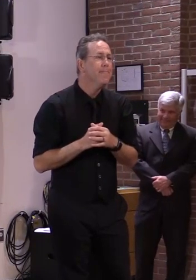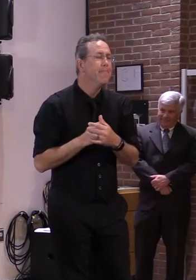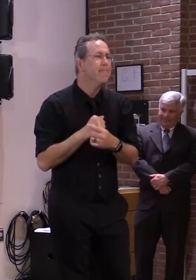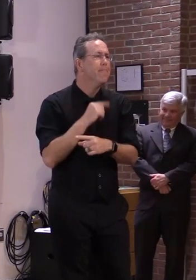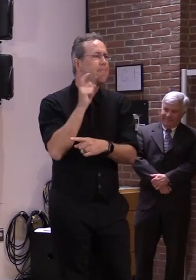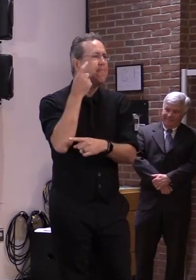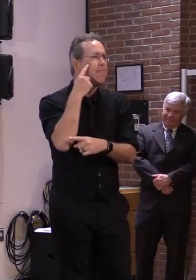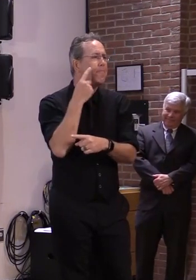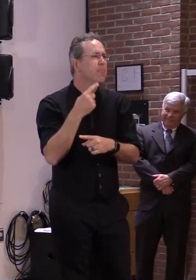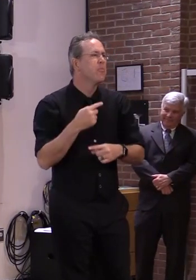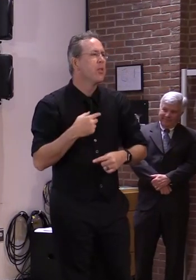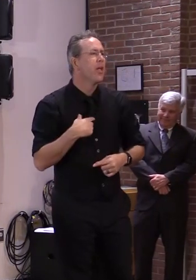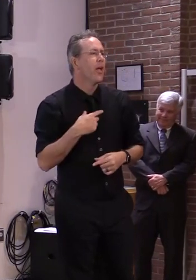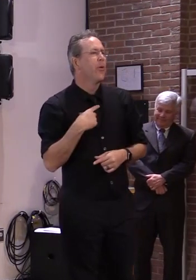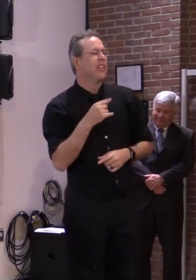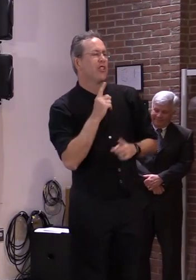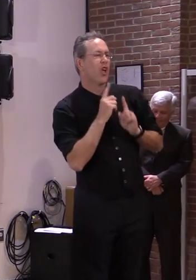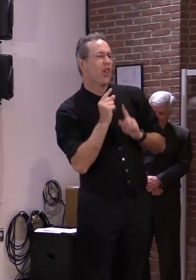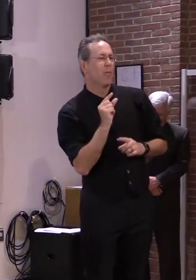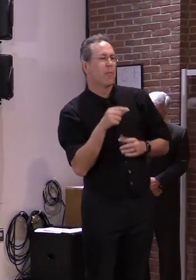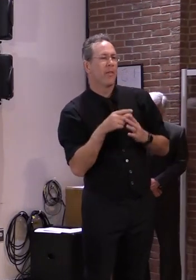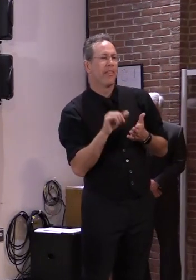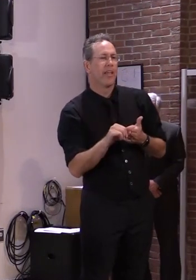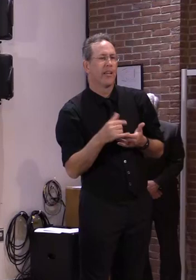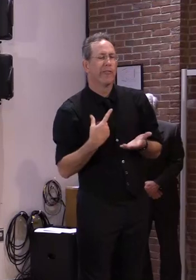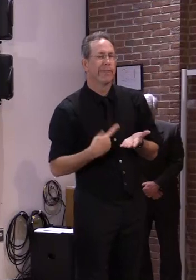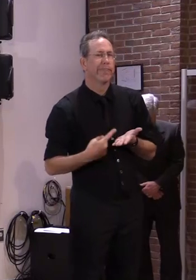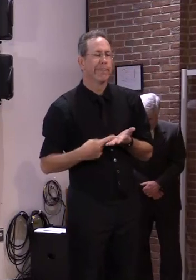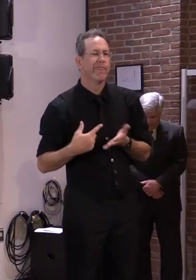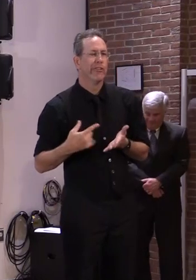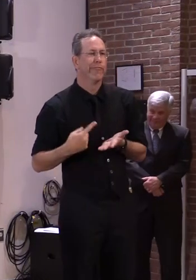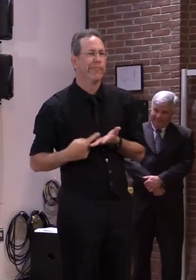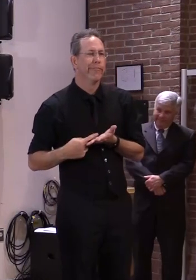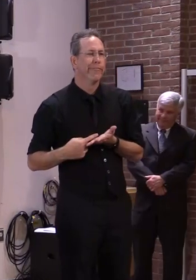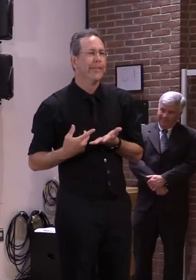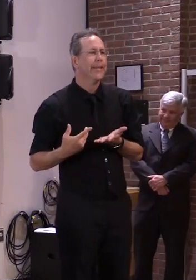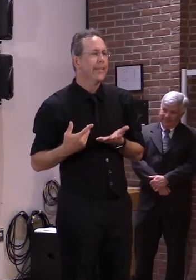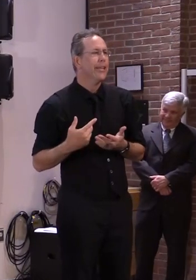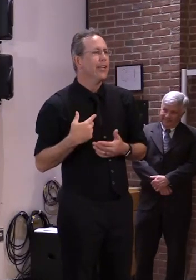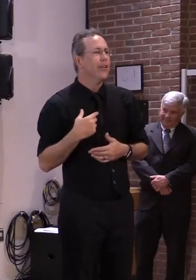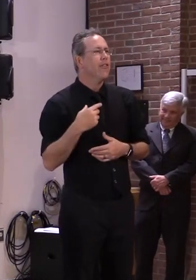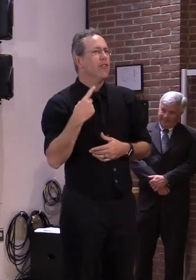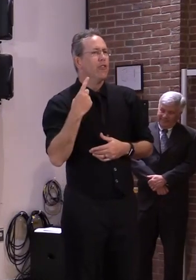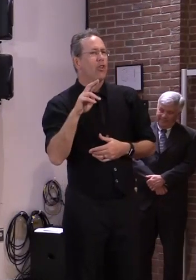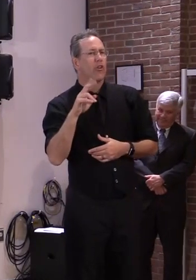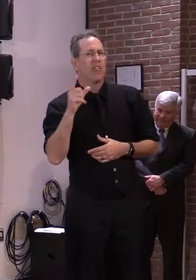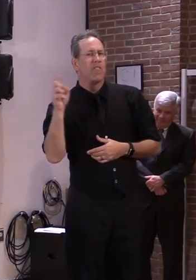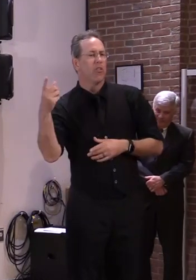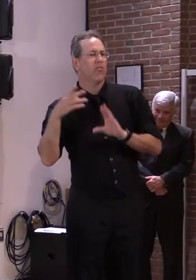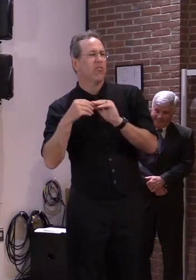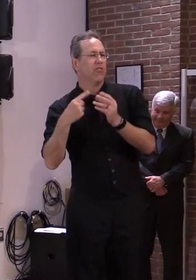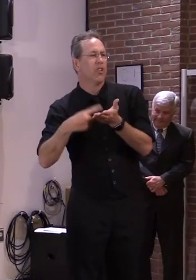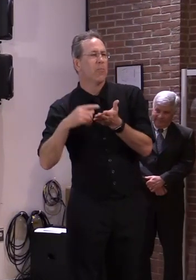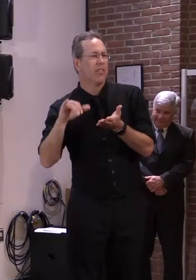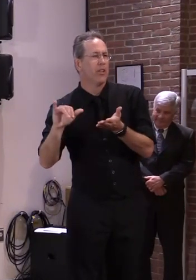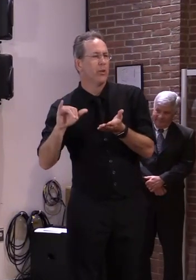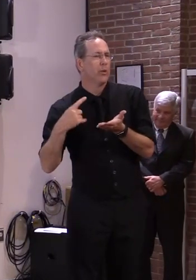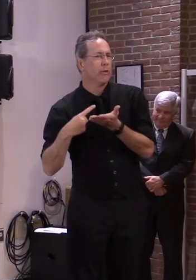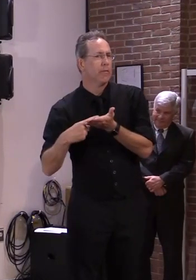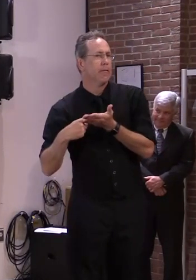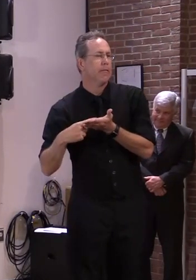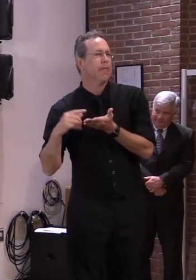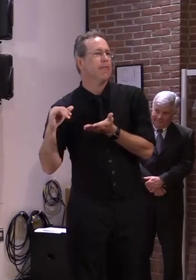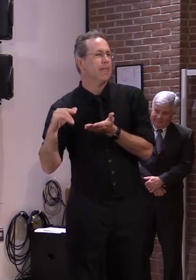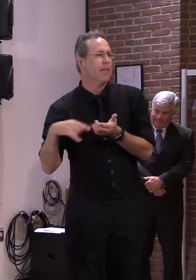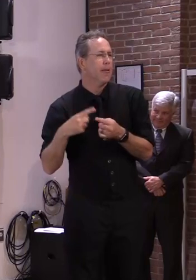expand upon it, but my feeling is we're going to see, as we move inside, we're going to see maybe an uptick in